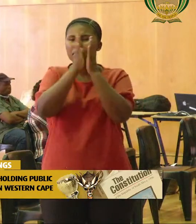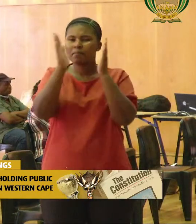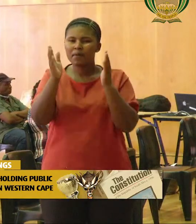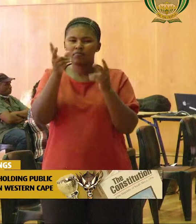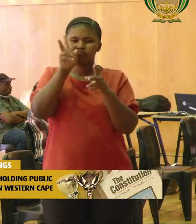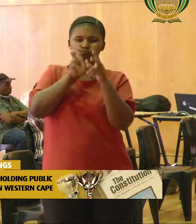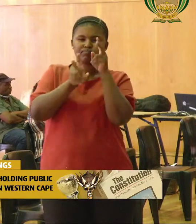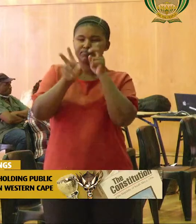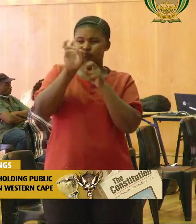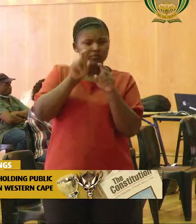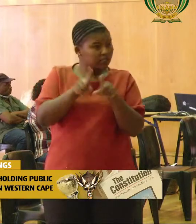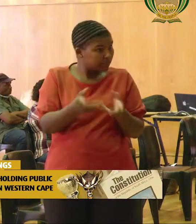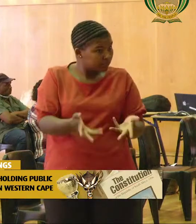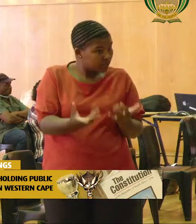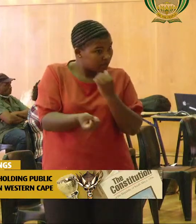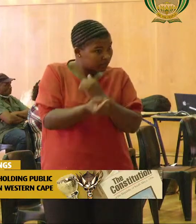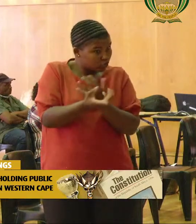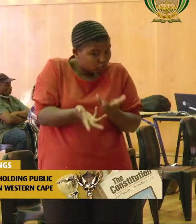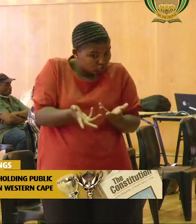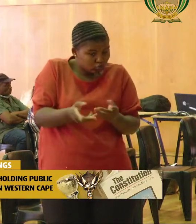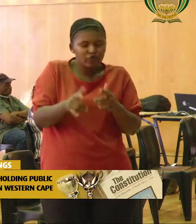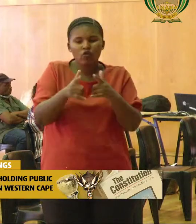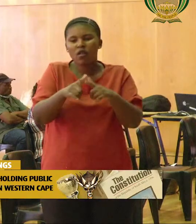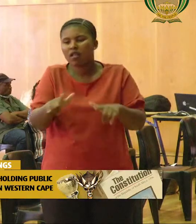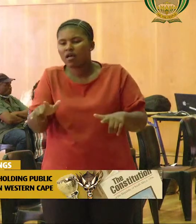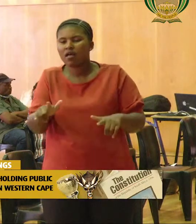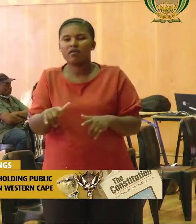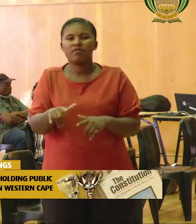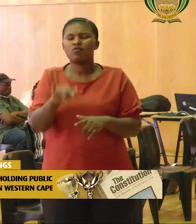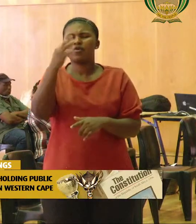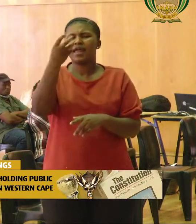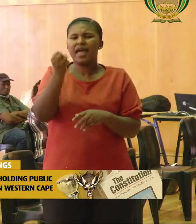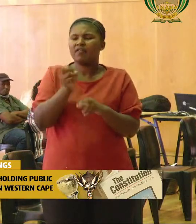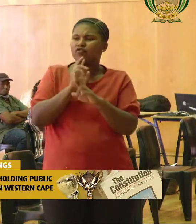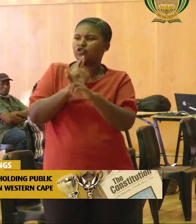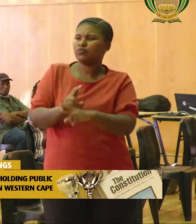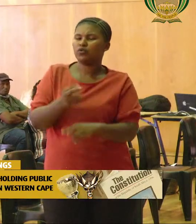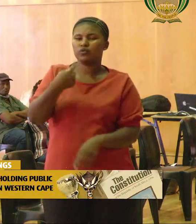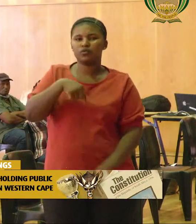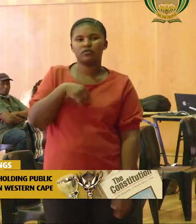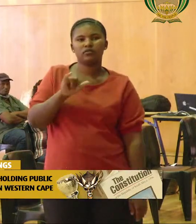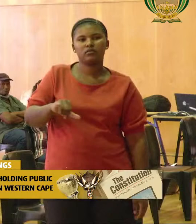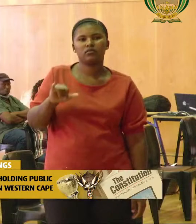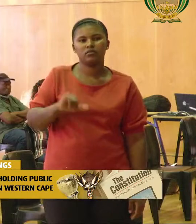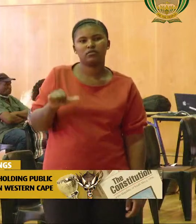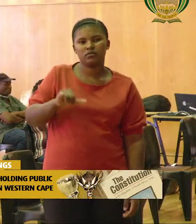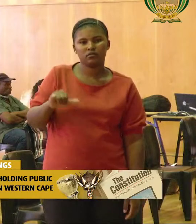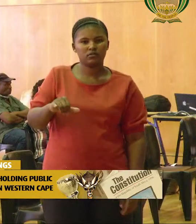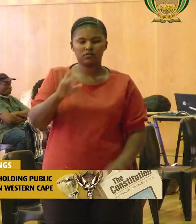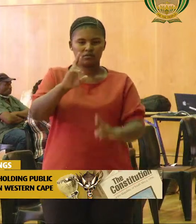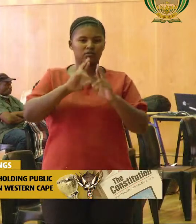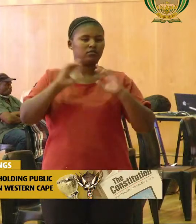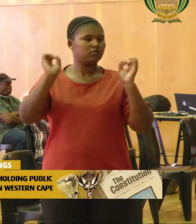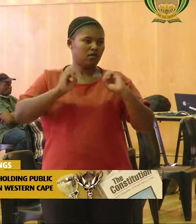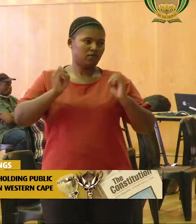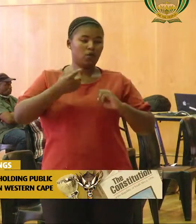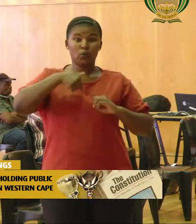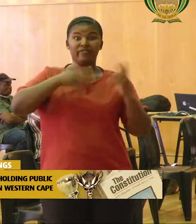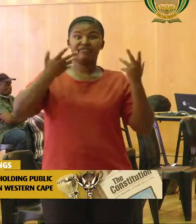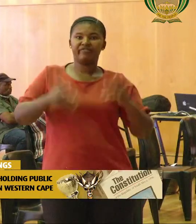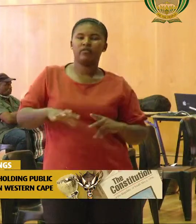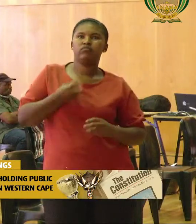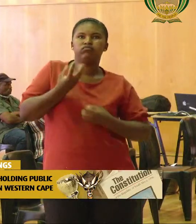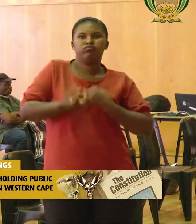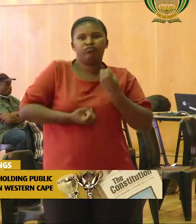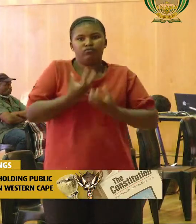ebezikhona ezifana nezomhlaba akukabikho response tu oko silindile oko silindile